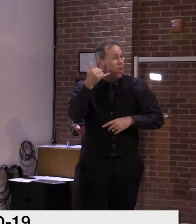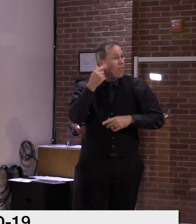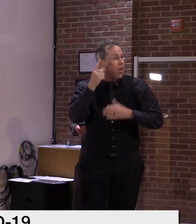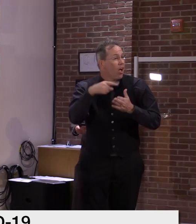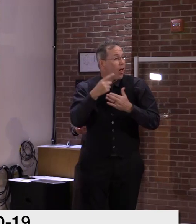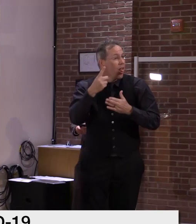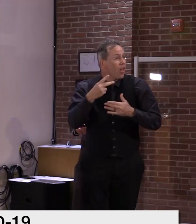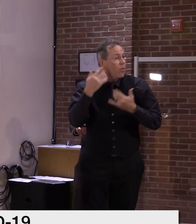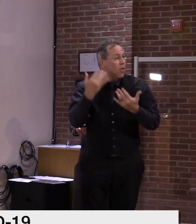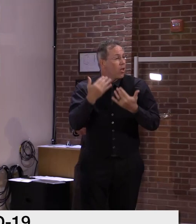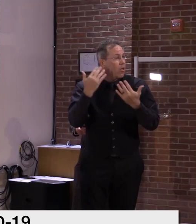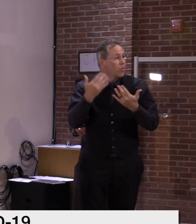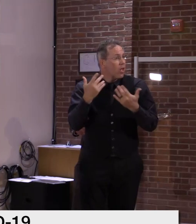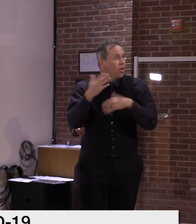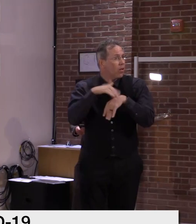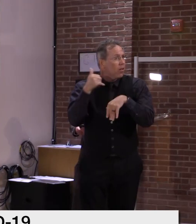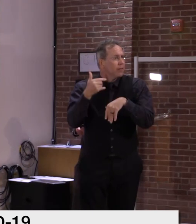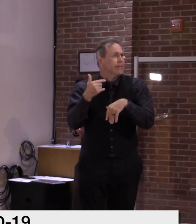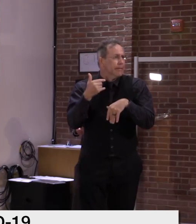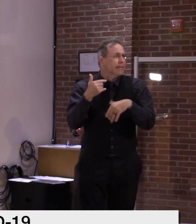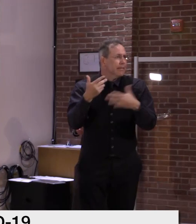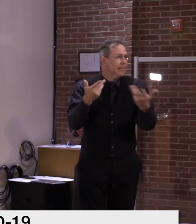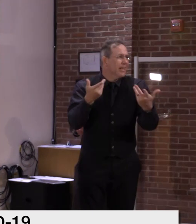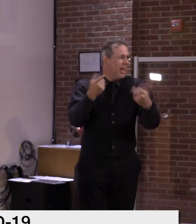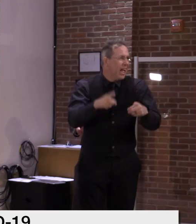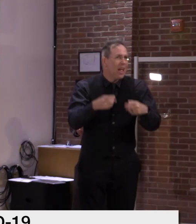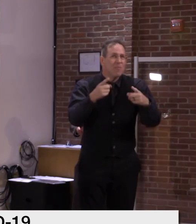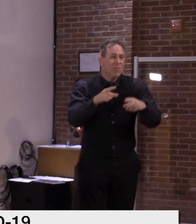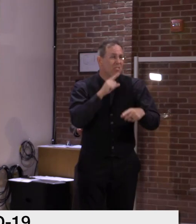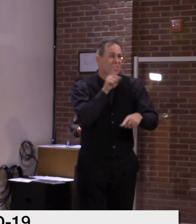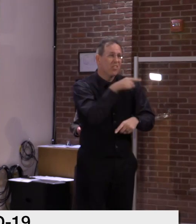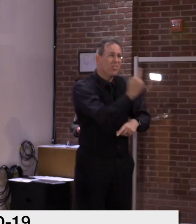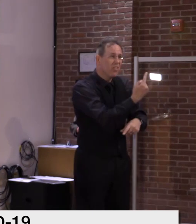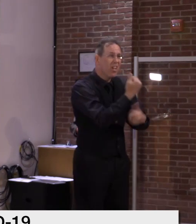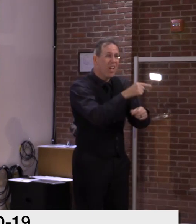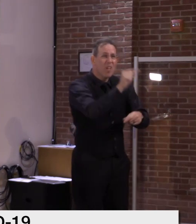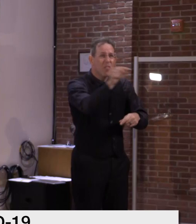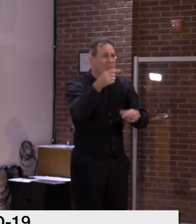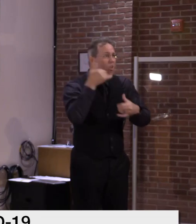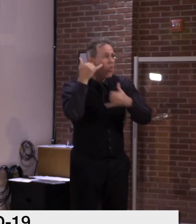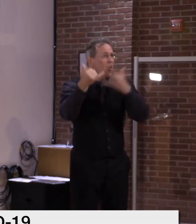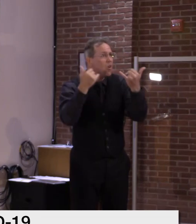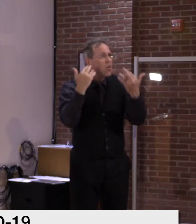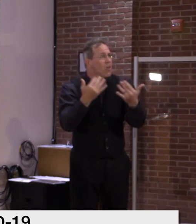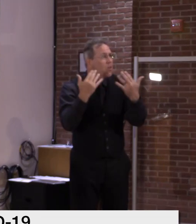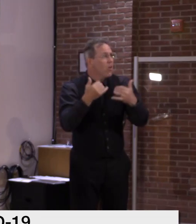depending on call volume. That is, in